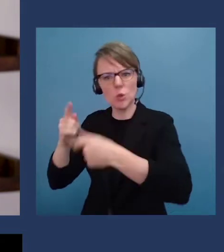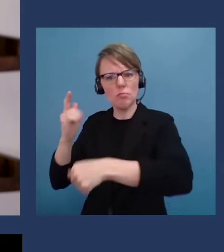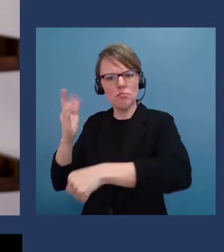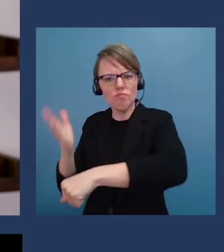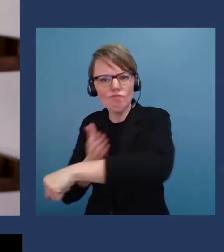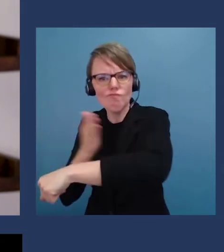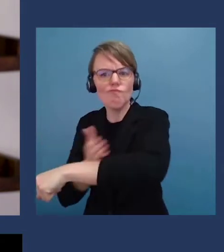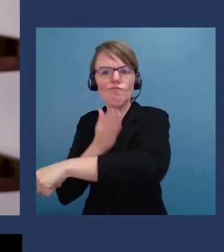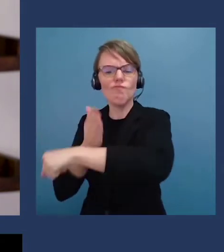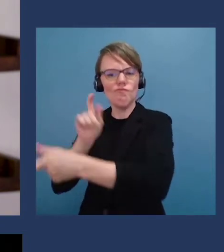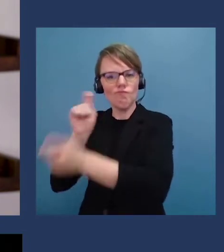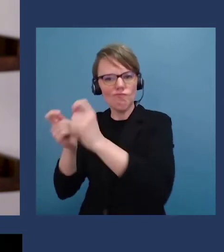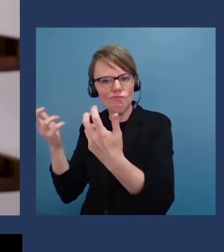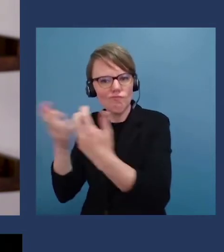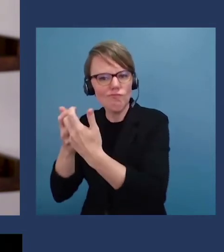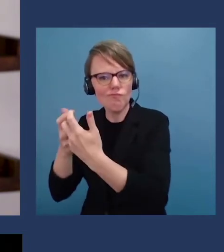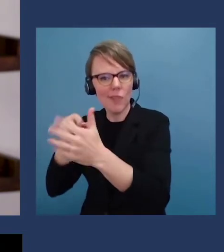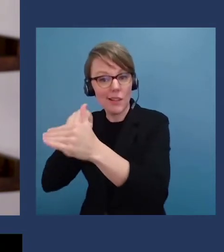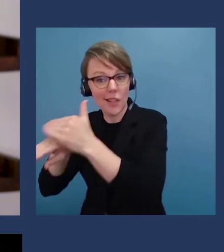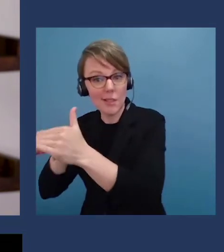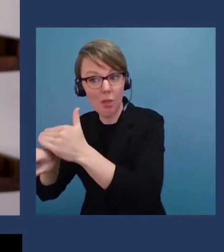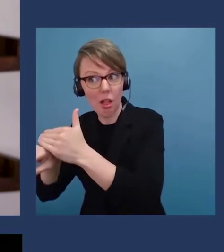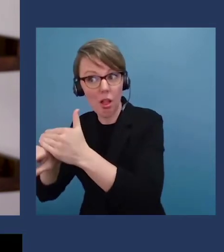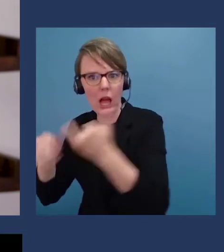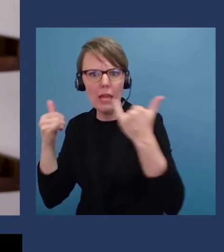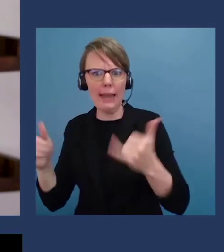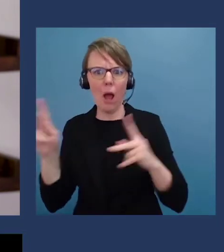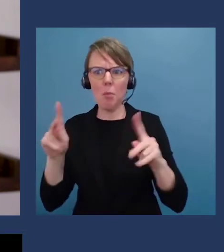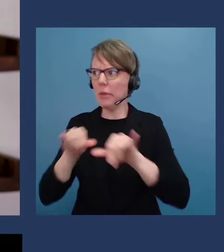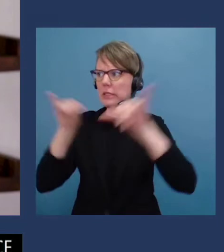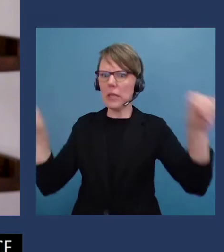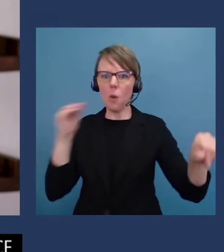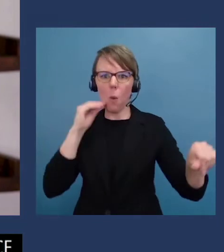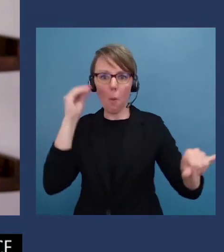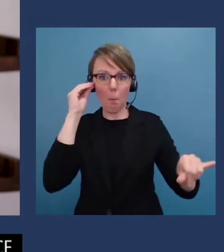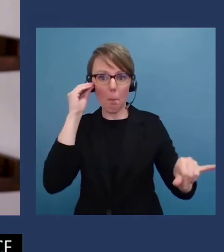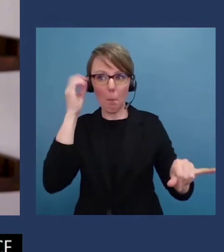of technology in inclusive economic recovery?